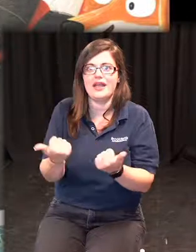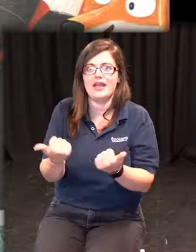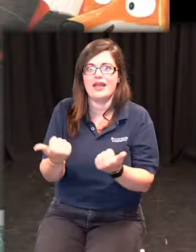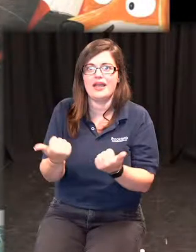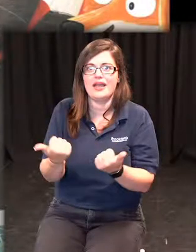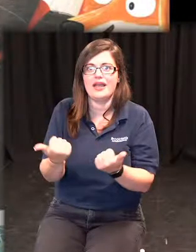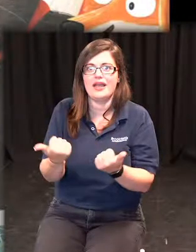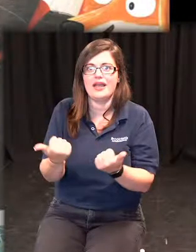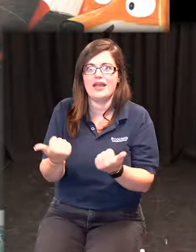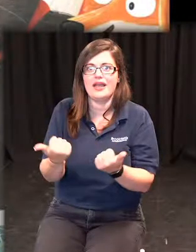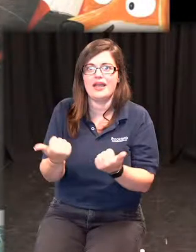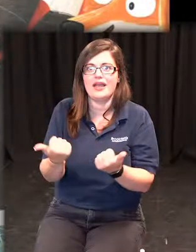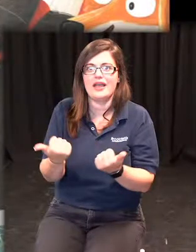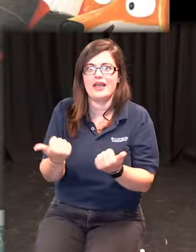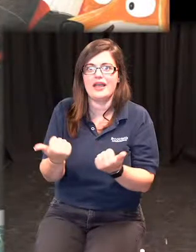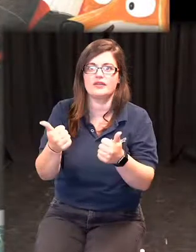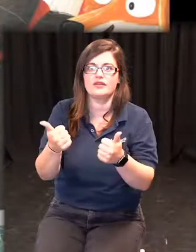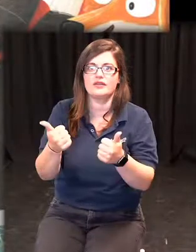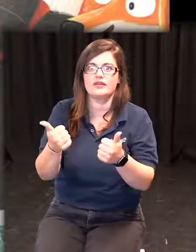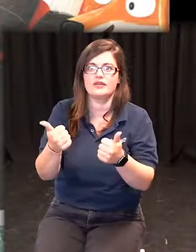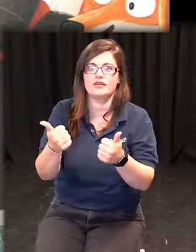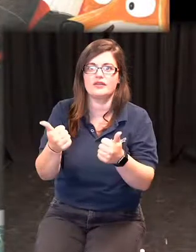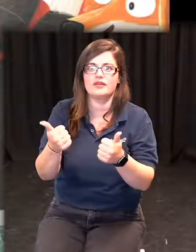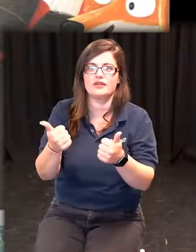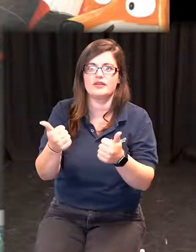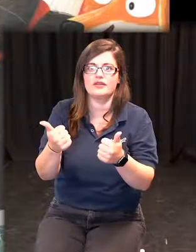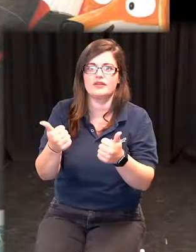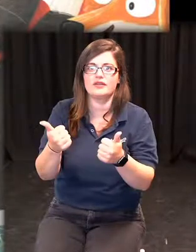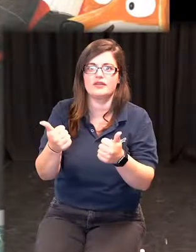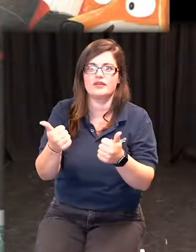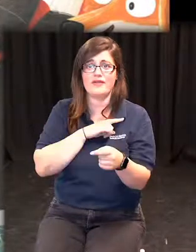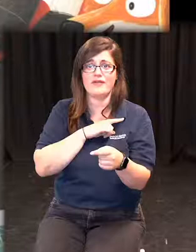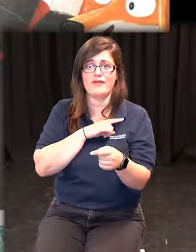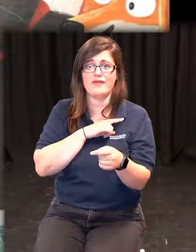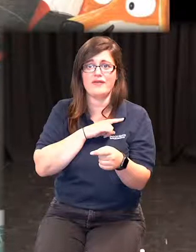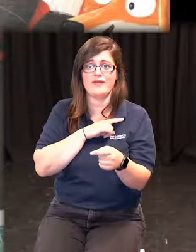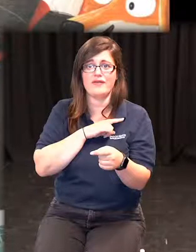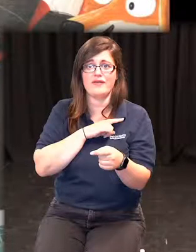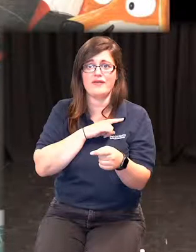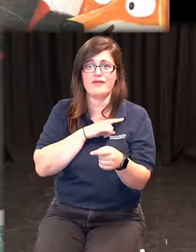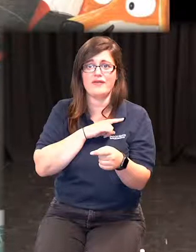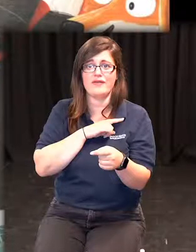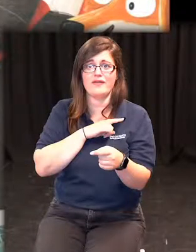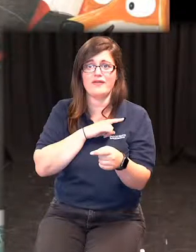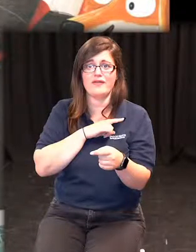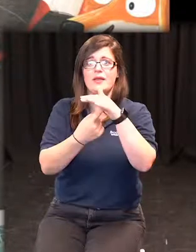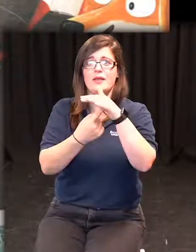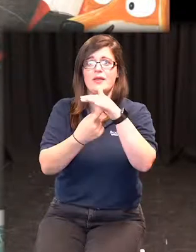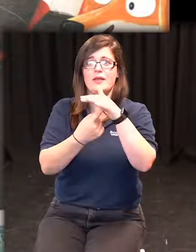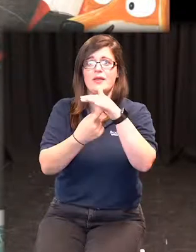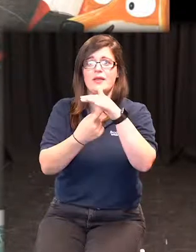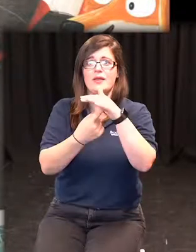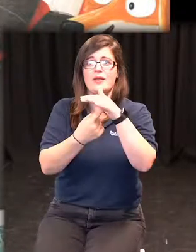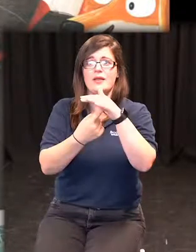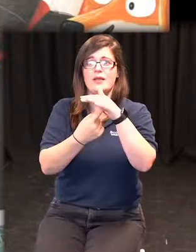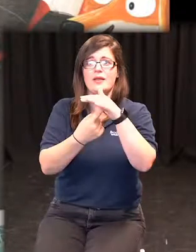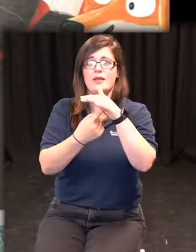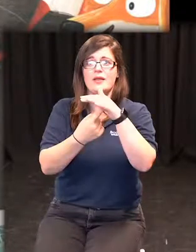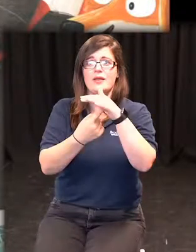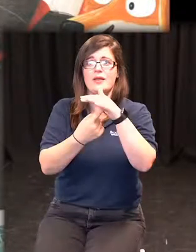he was just fine. Why, he felt quite first class. So when Wombat held out